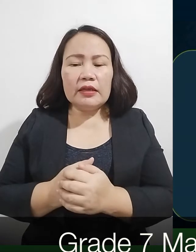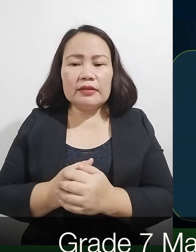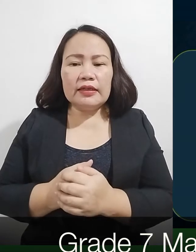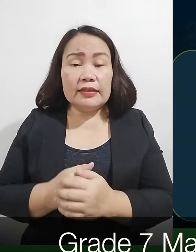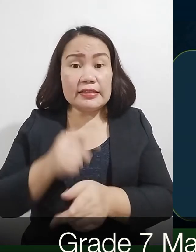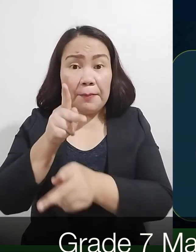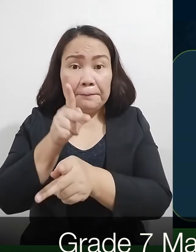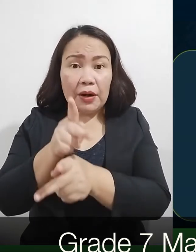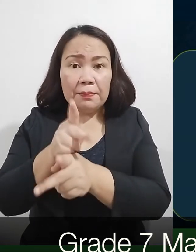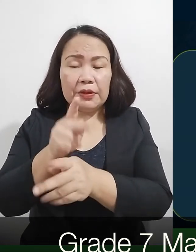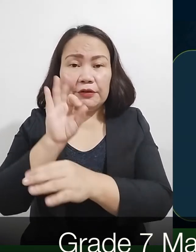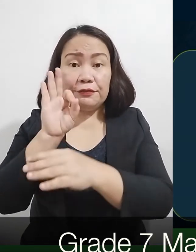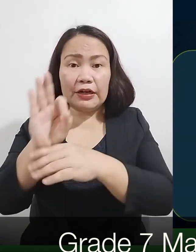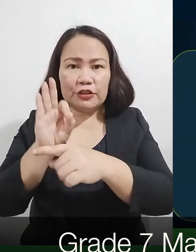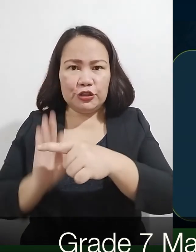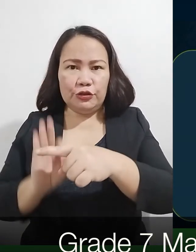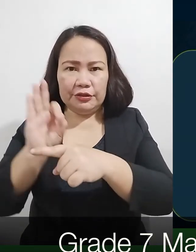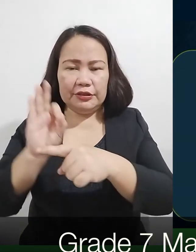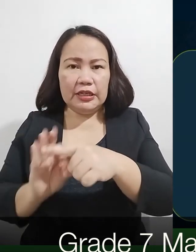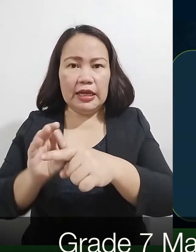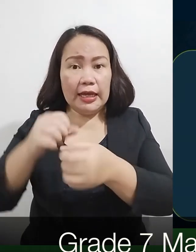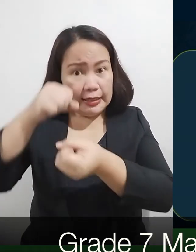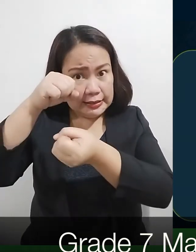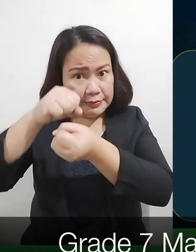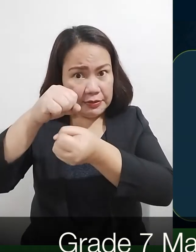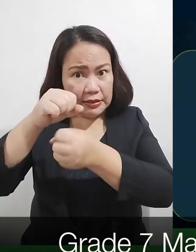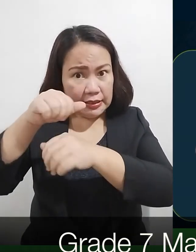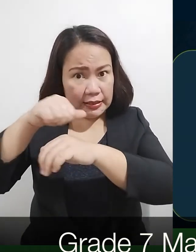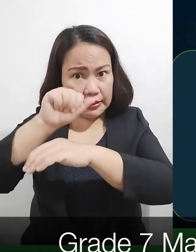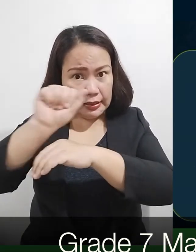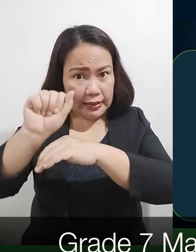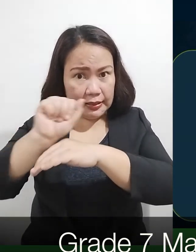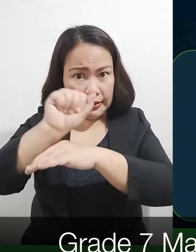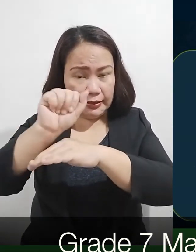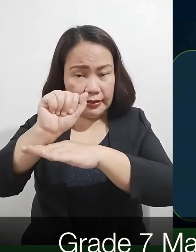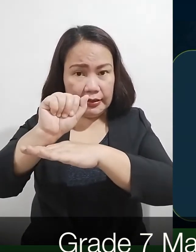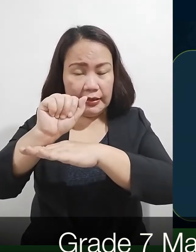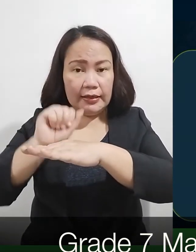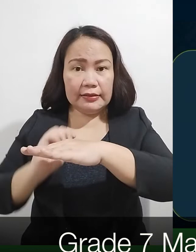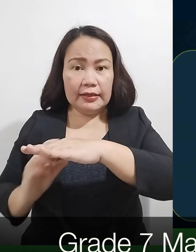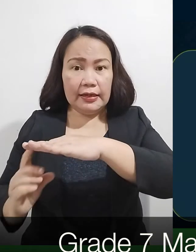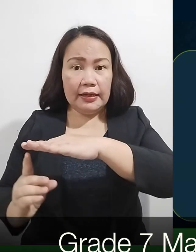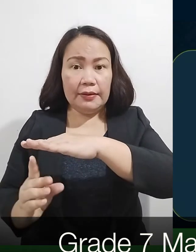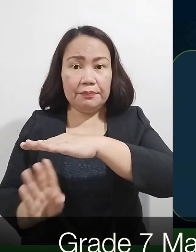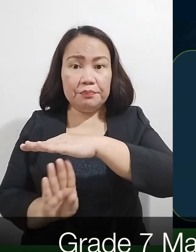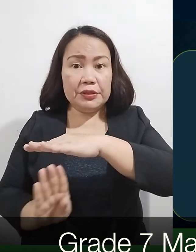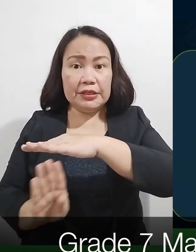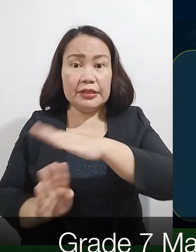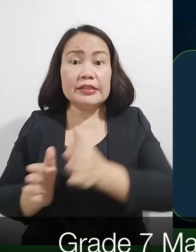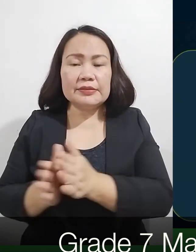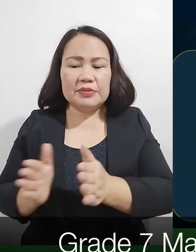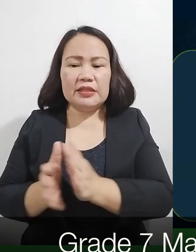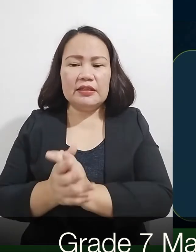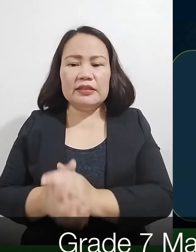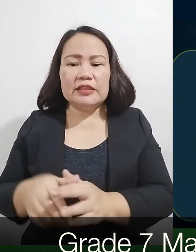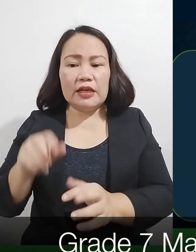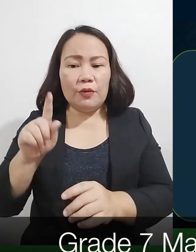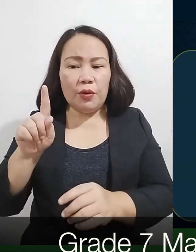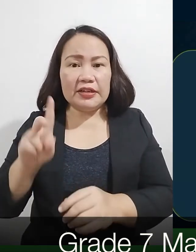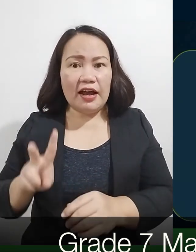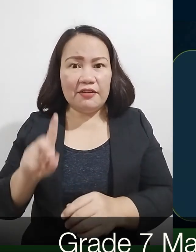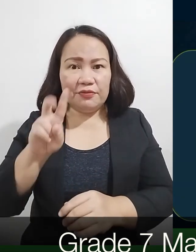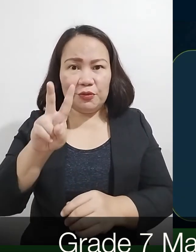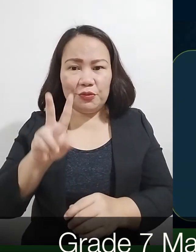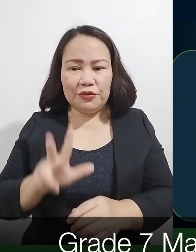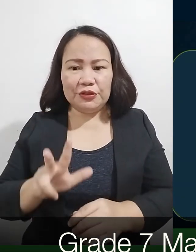of B, then that is a proper fraction. That's why this is also considered as a rational